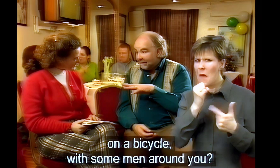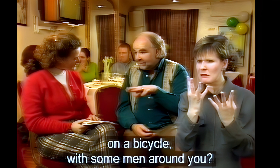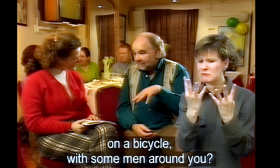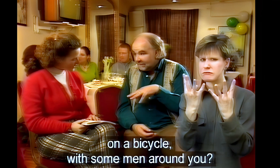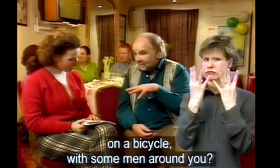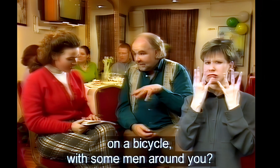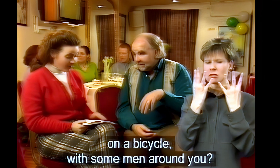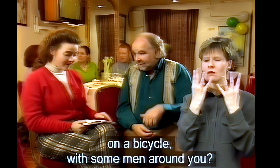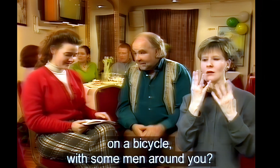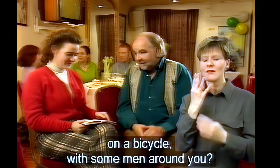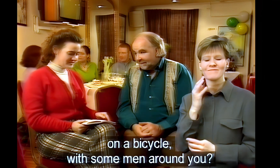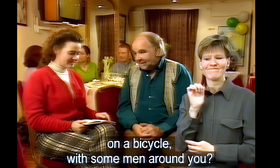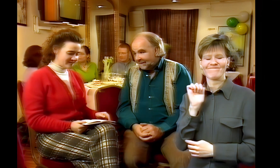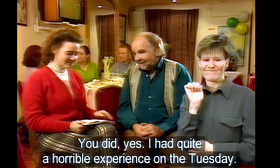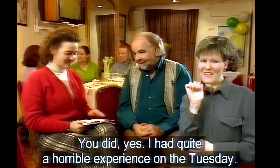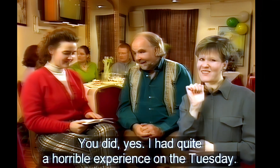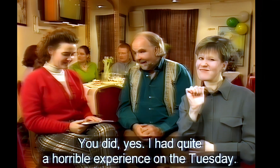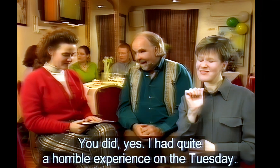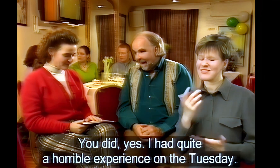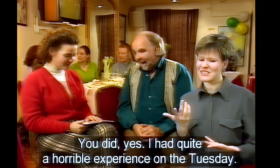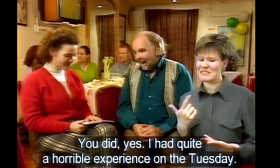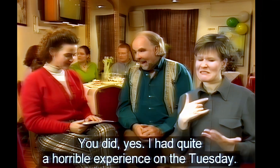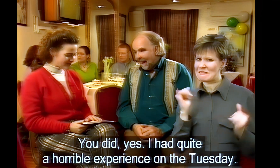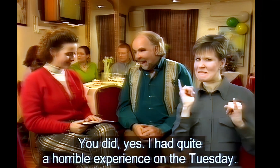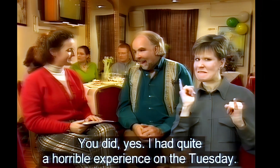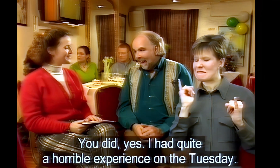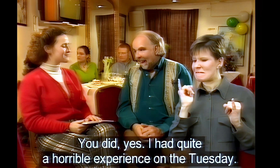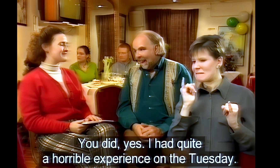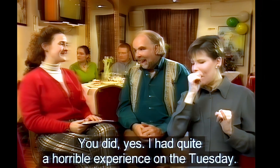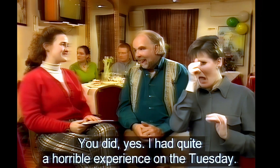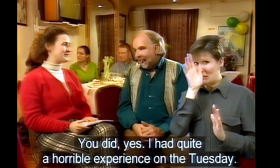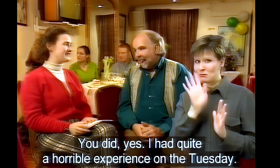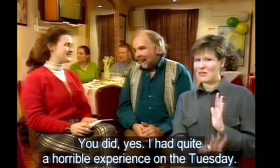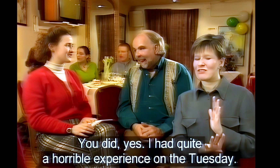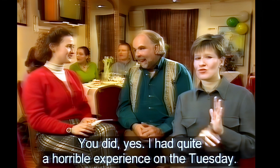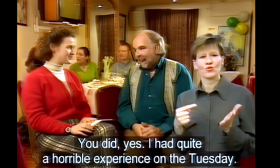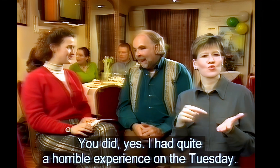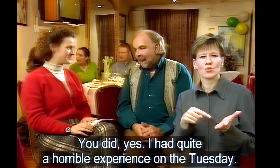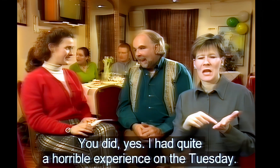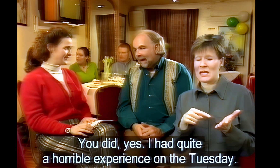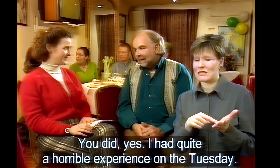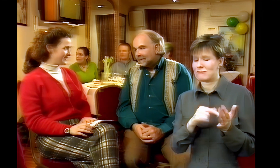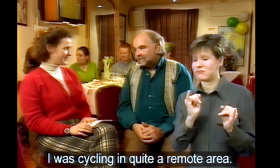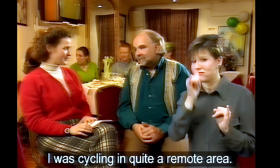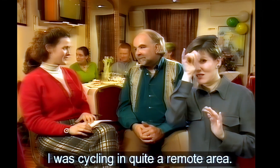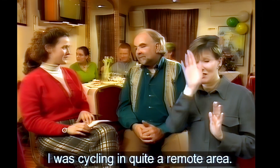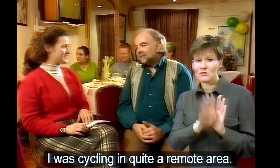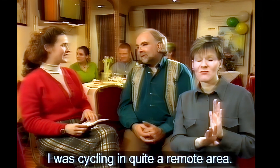you? Ah, you did. Yes, I had quite a horrible experience on the Tuesday, because I was cycling